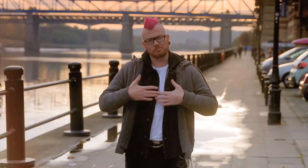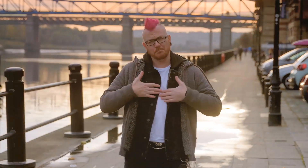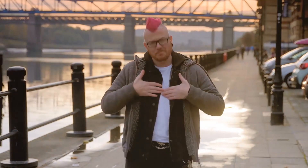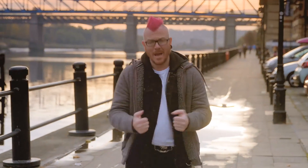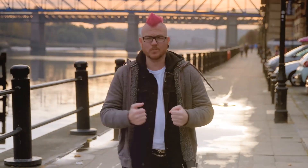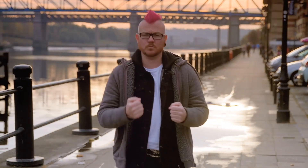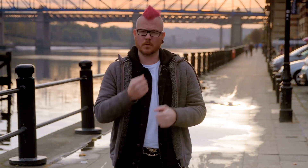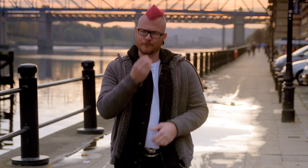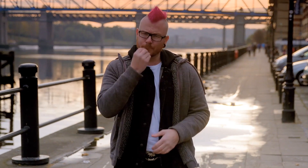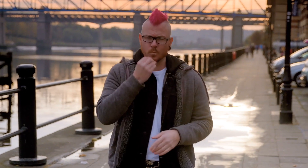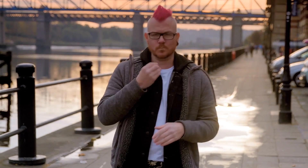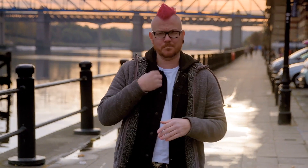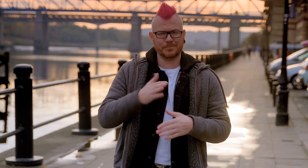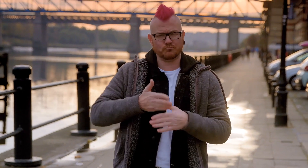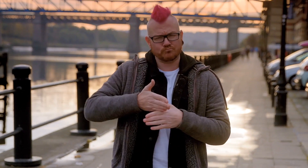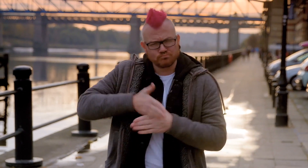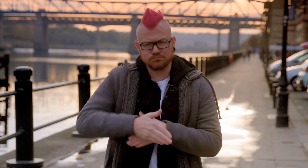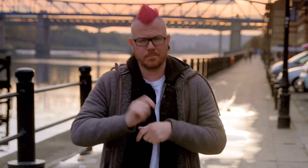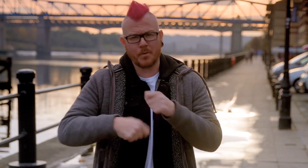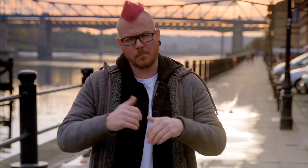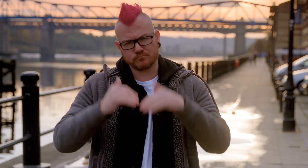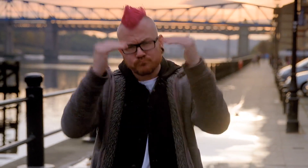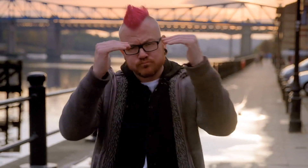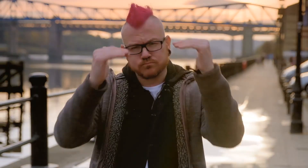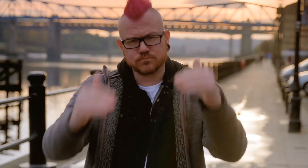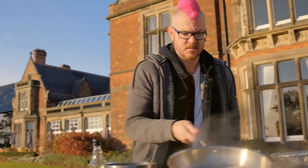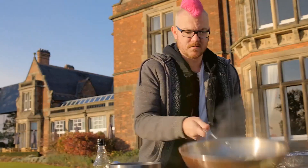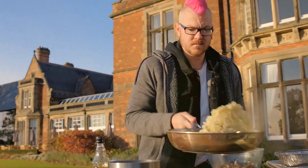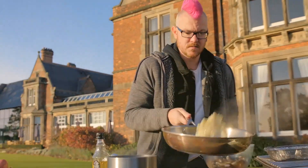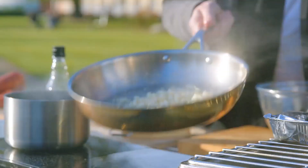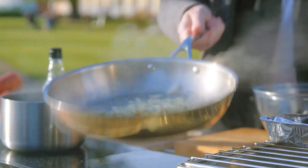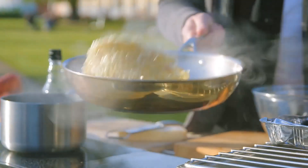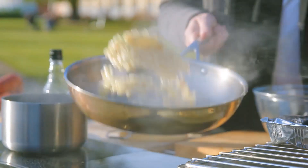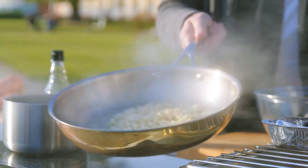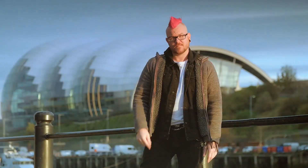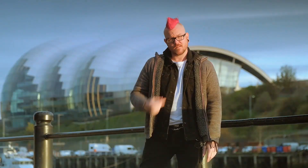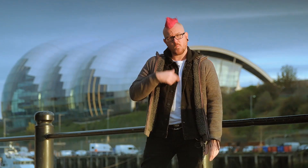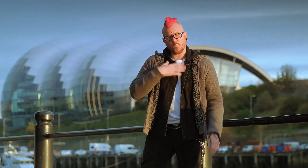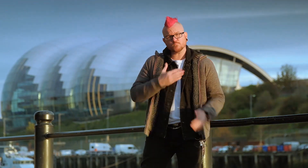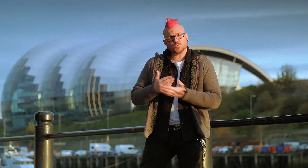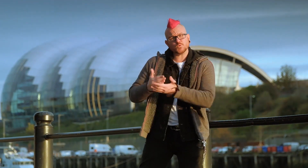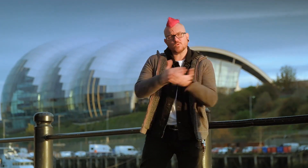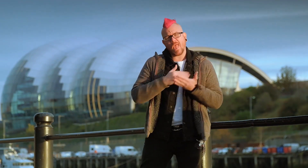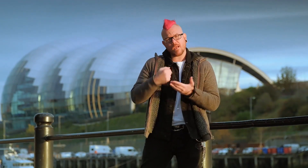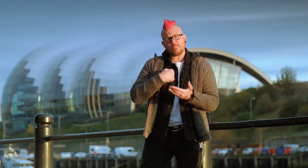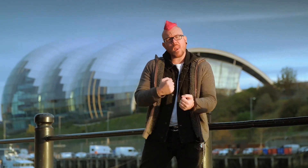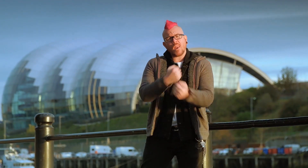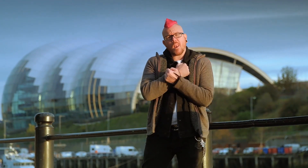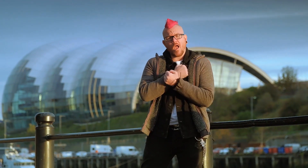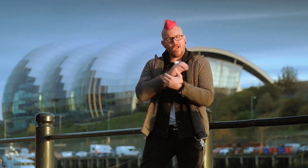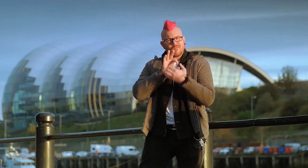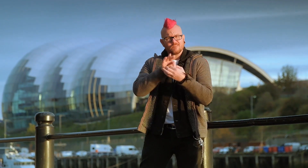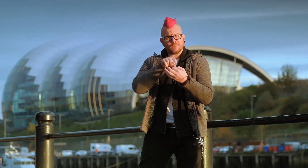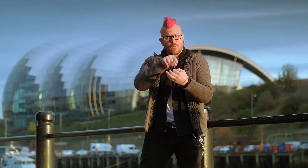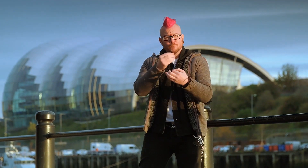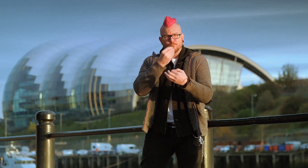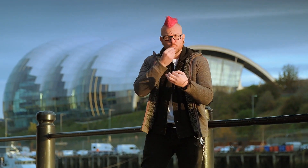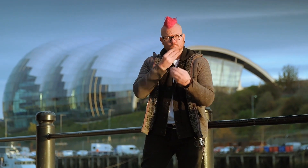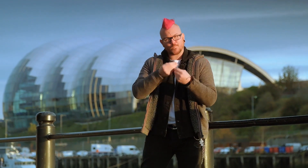I'm passionate about food, and I've worked hard to get to the top. I want to share my love of food with you